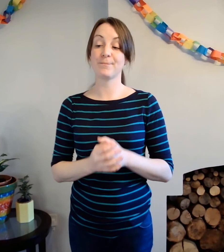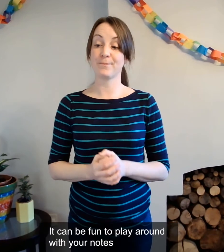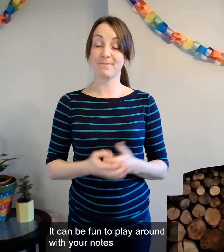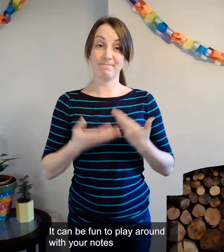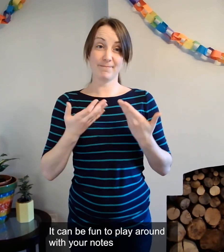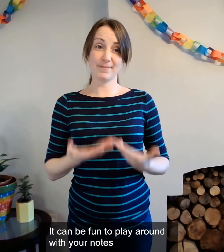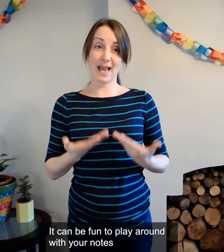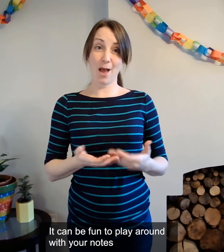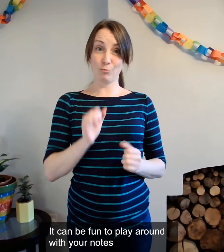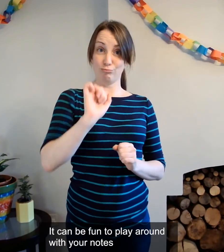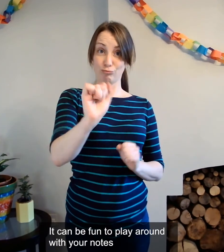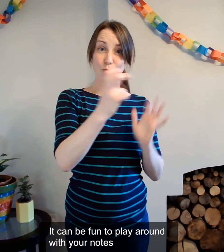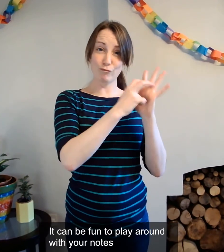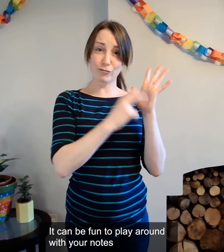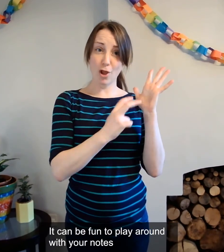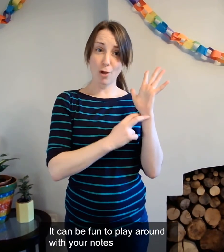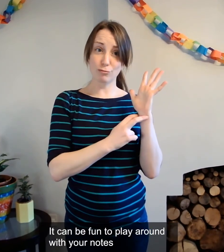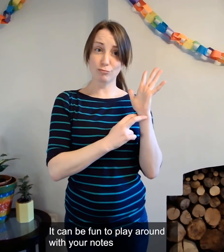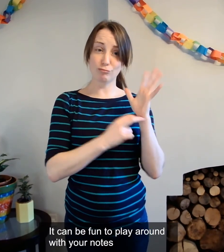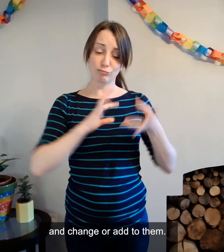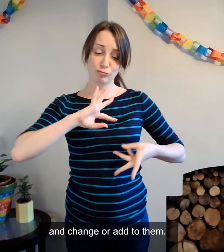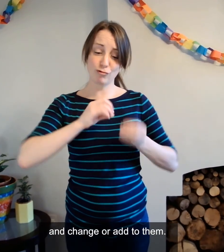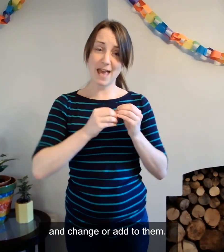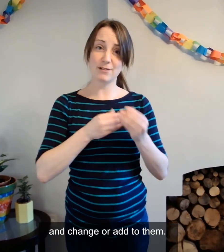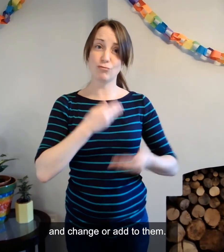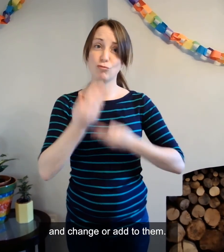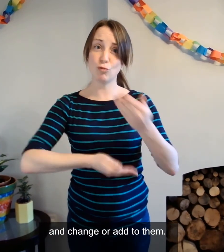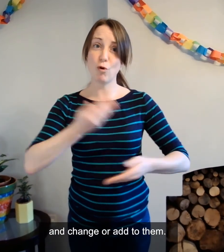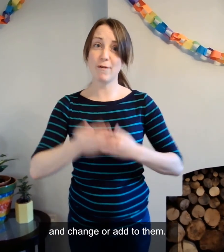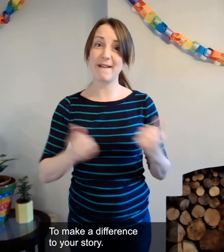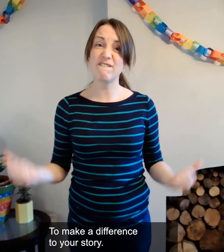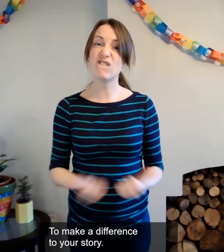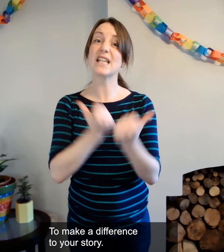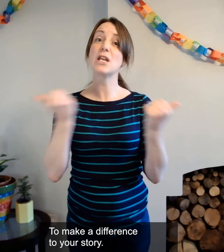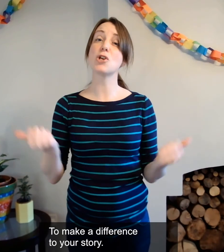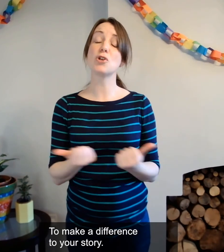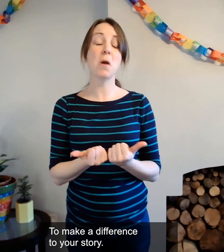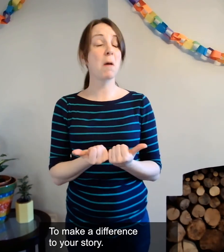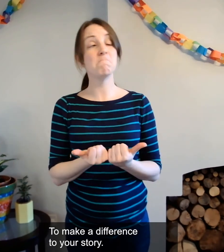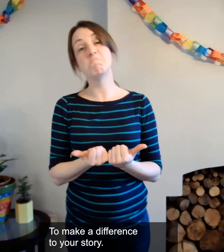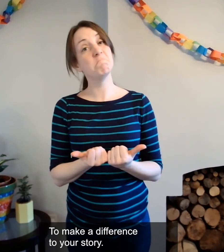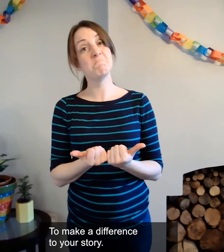It can be fun to play around with your notes and change or add to them to make a difference to your story.